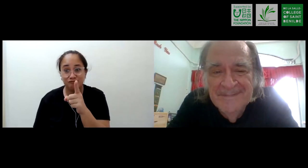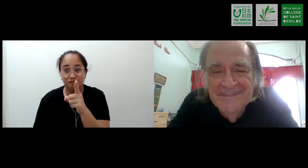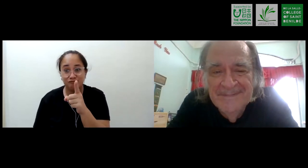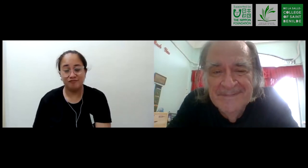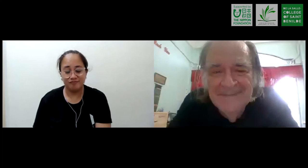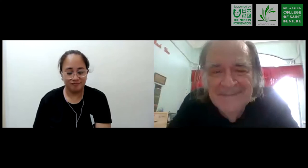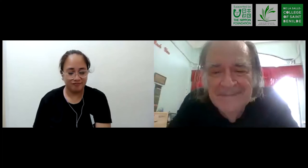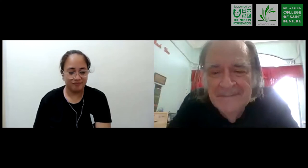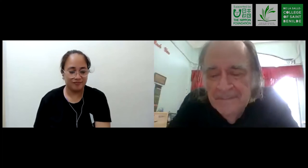Marvin has his hand up.